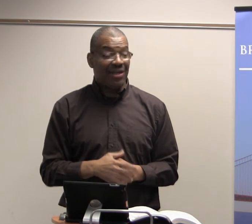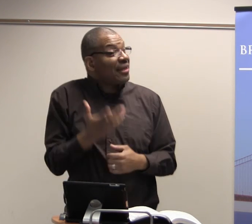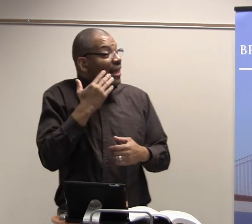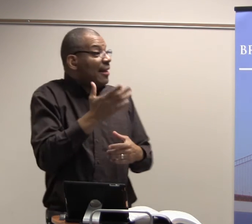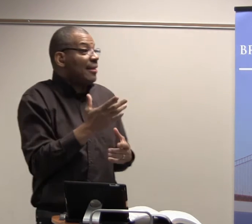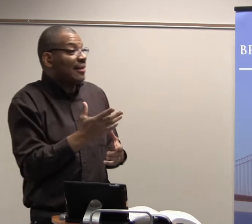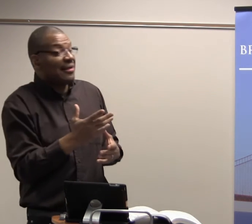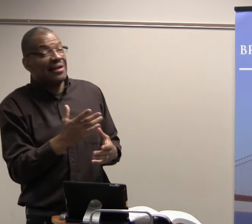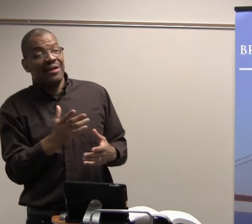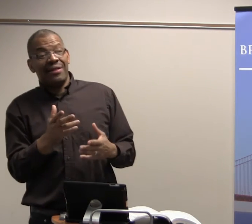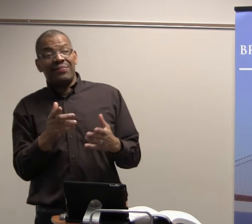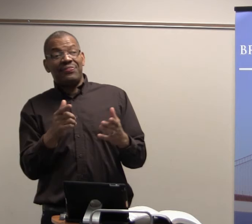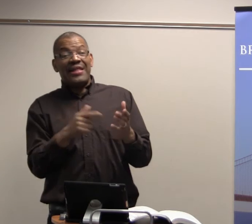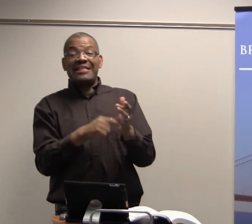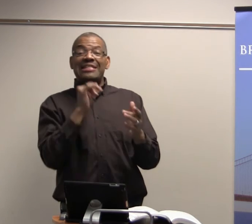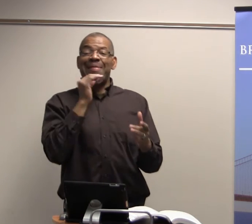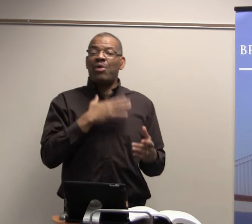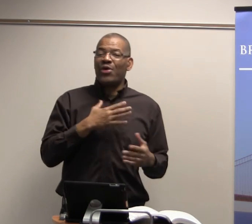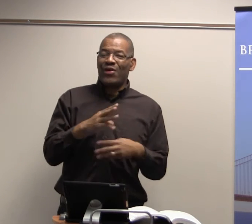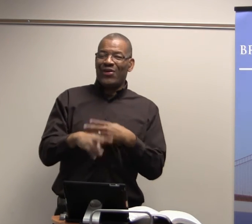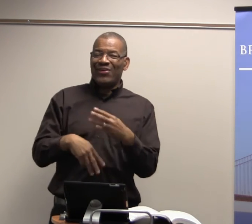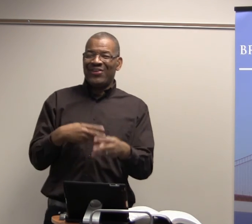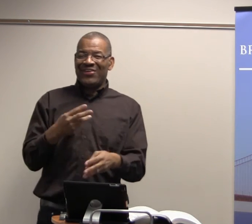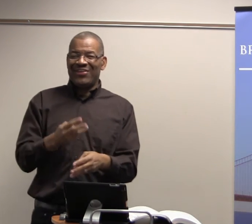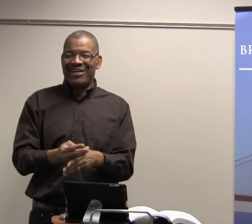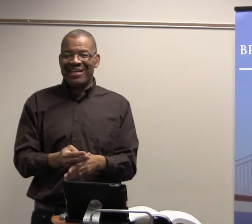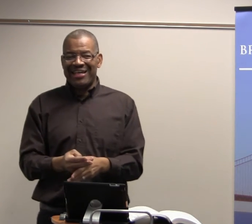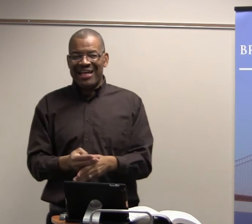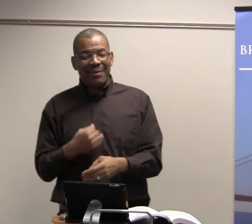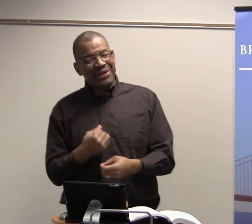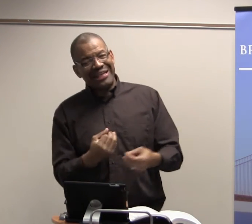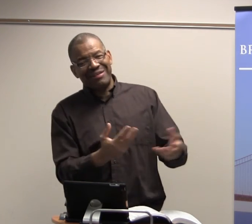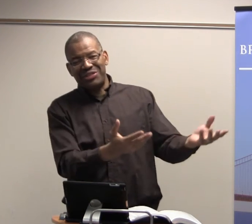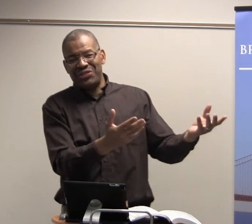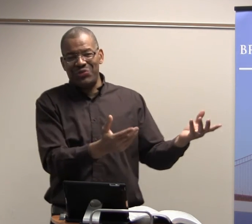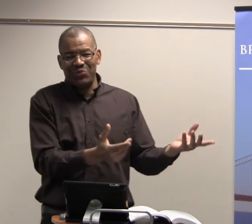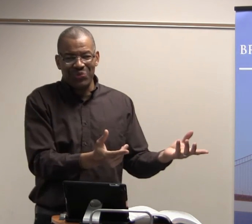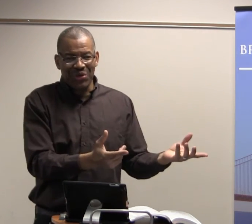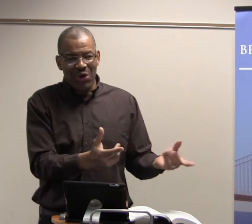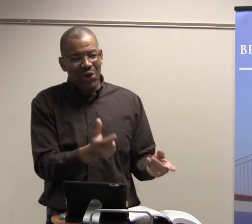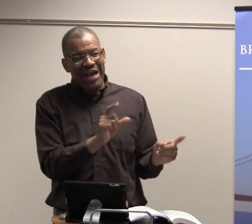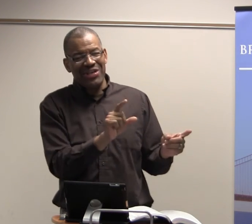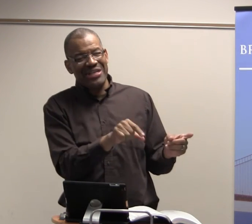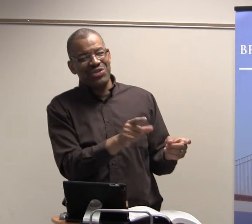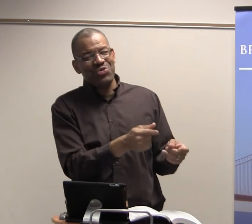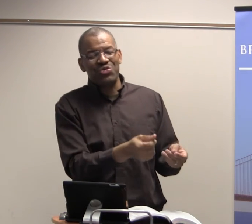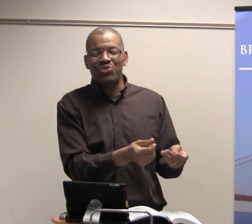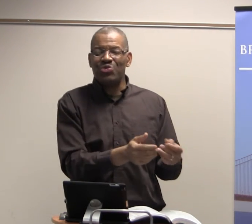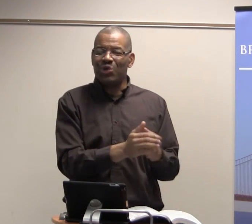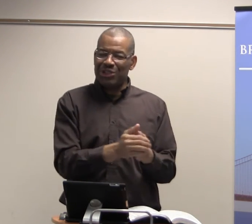Look at it. This is my world. I'm going to give to you. All I need you to worship